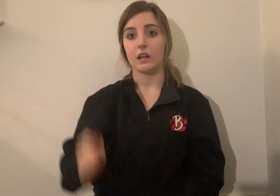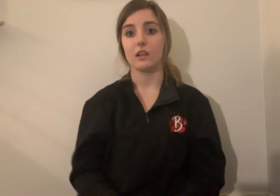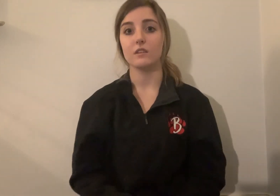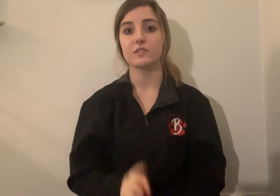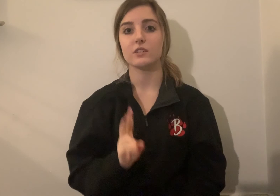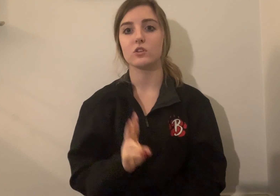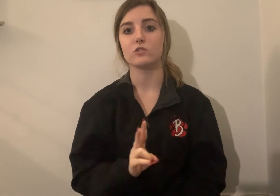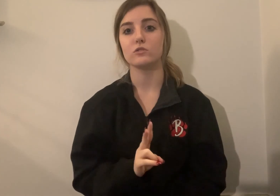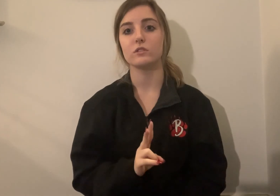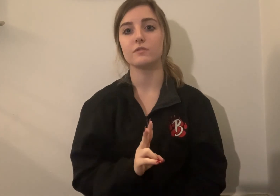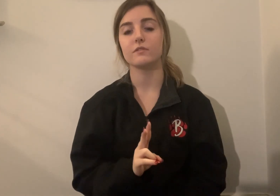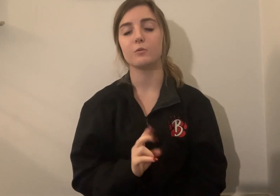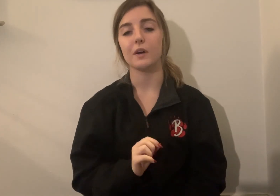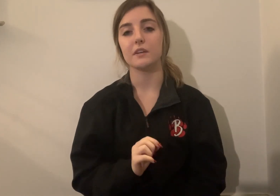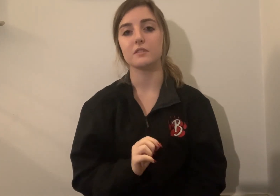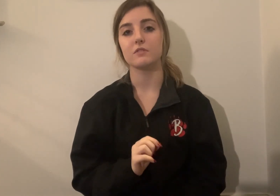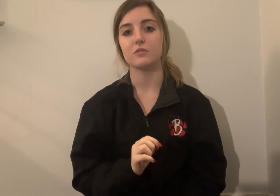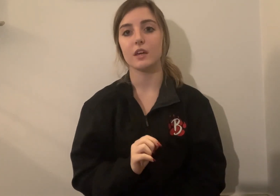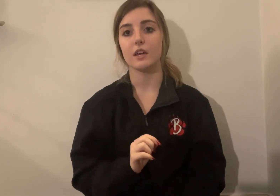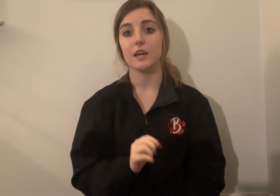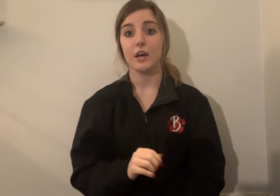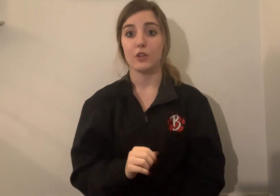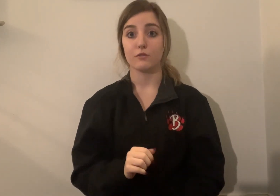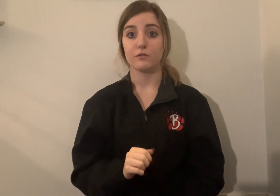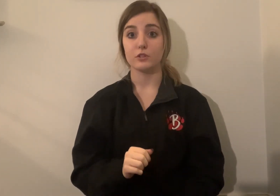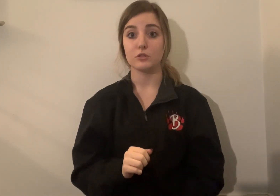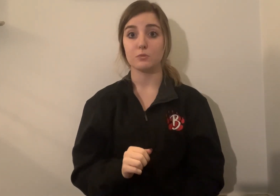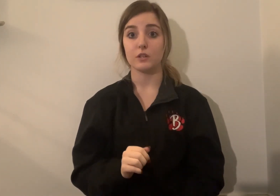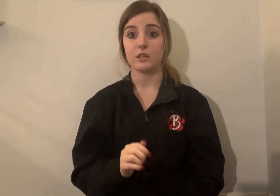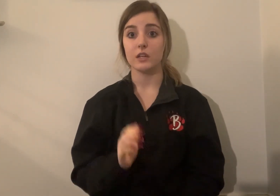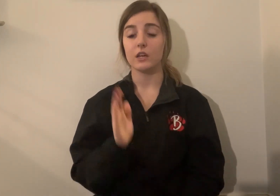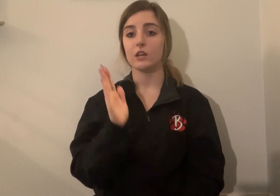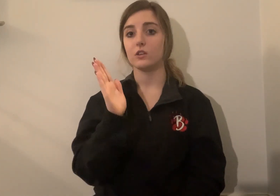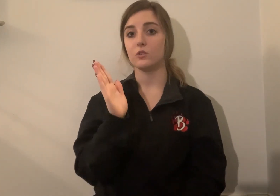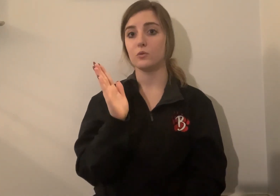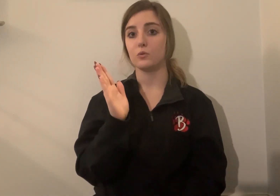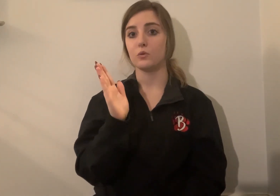Gloves, I saw two different ways of doing it. The first one, your